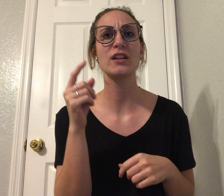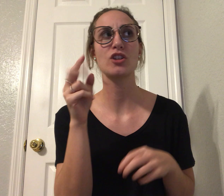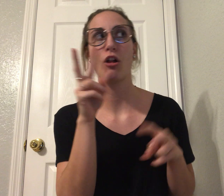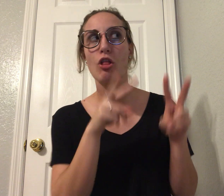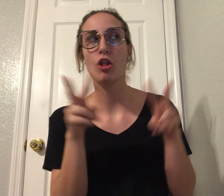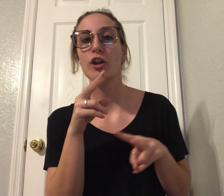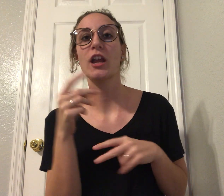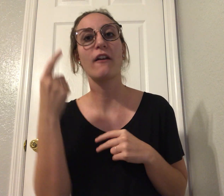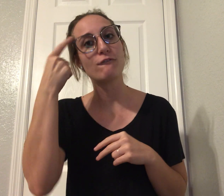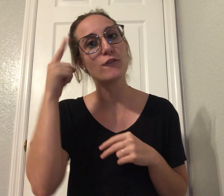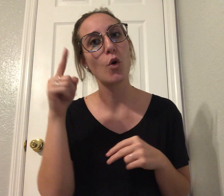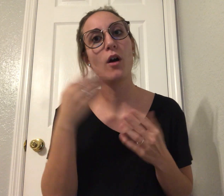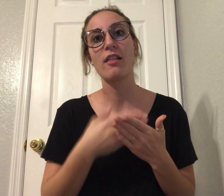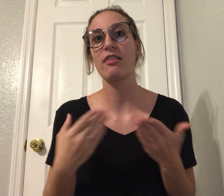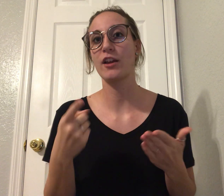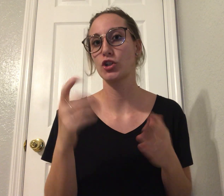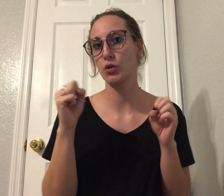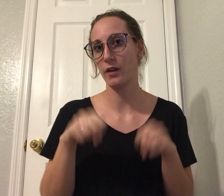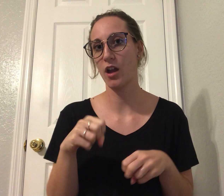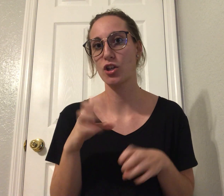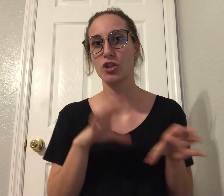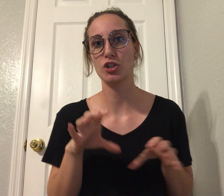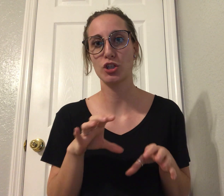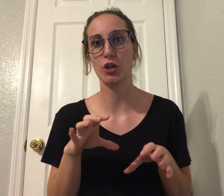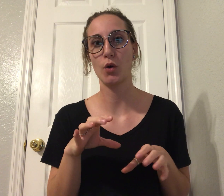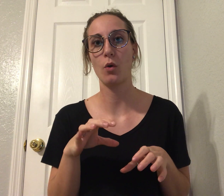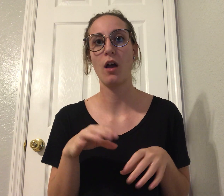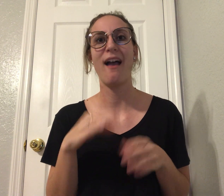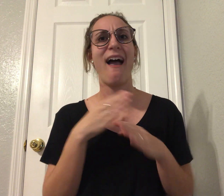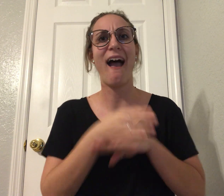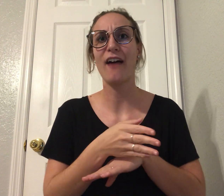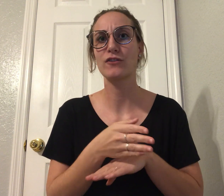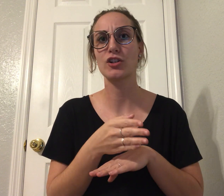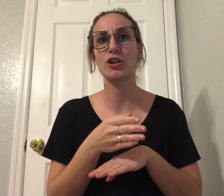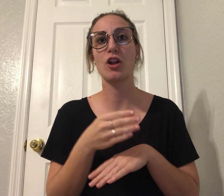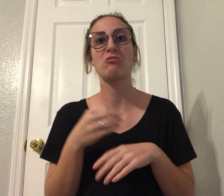actionable items, as soon as the show's over. All right? Quick break. We'll be right back.